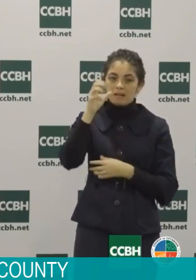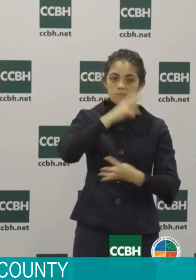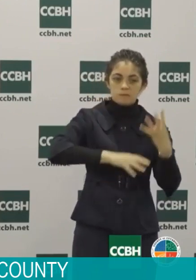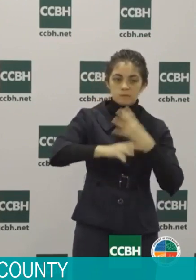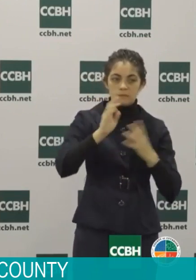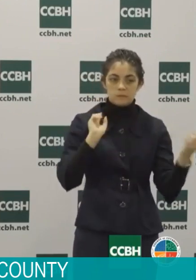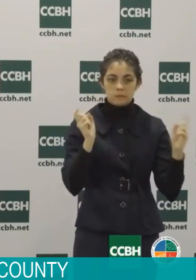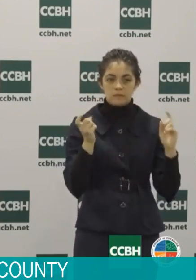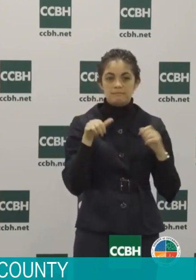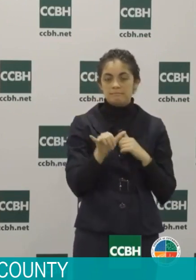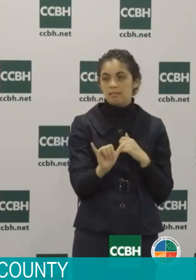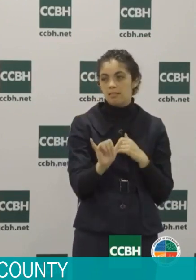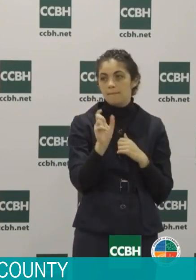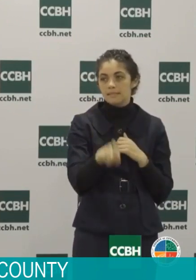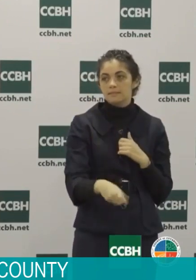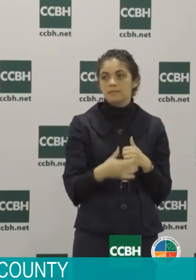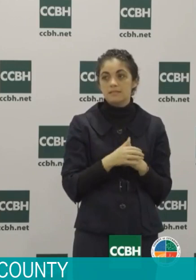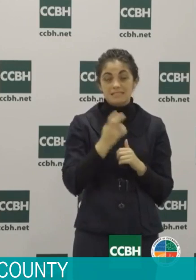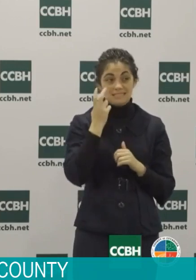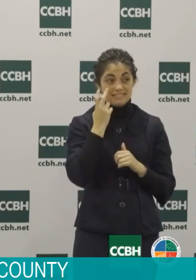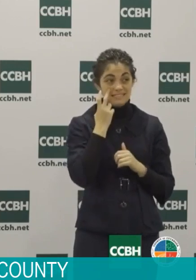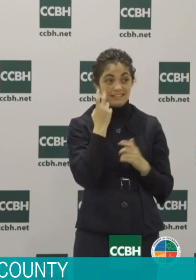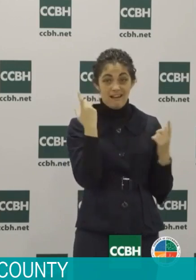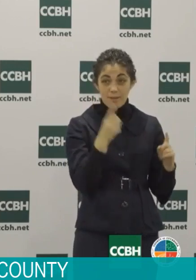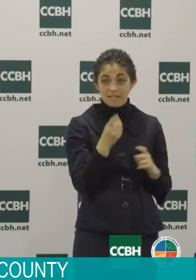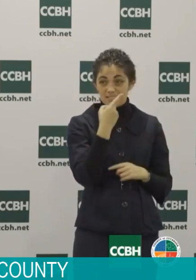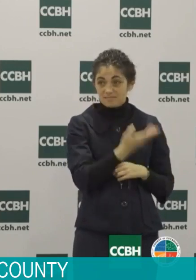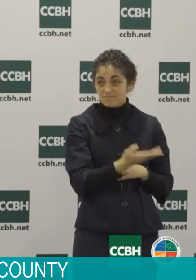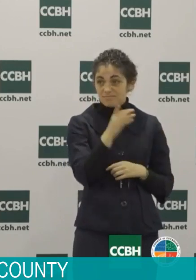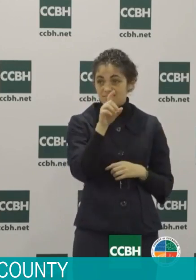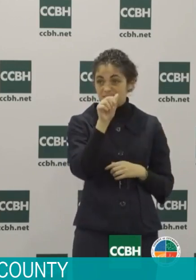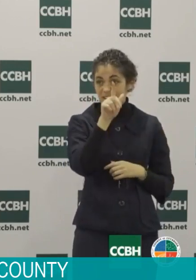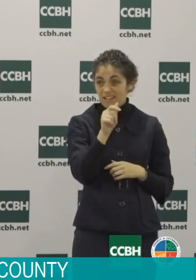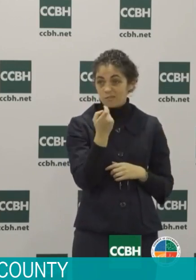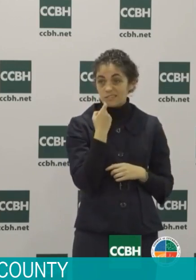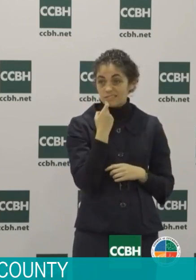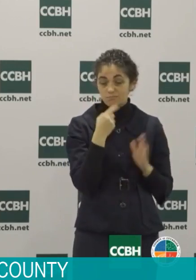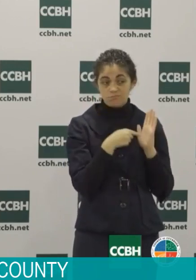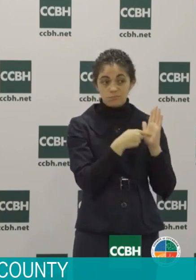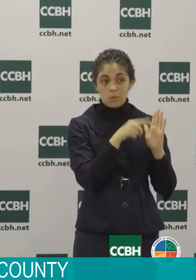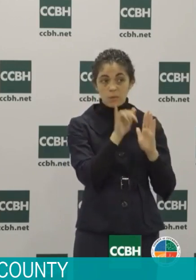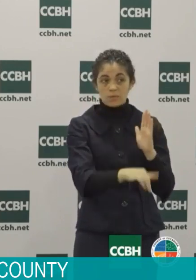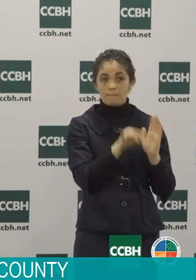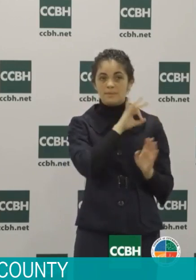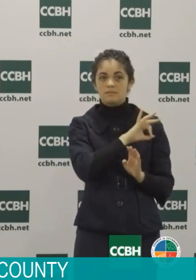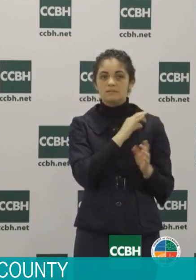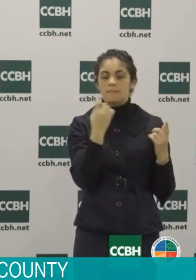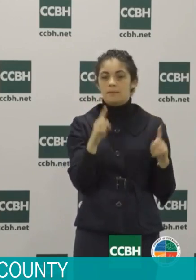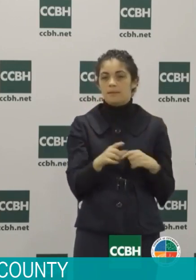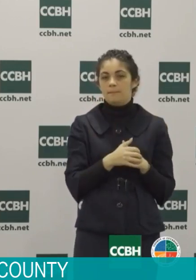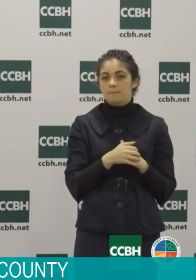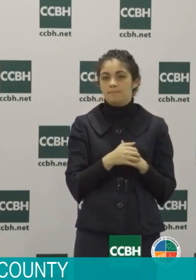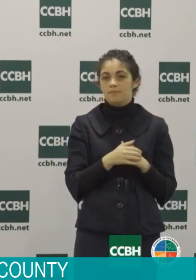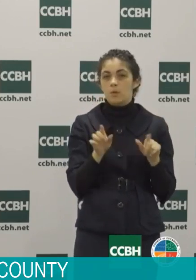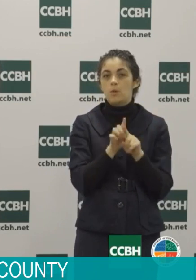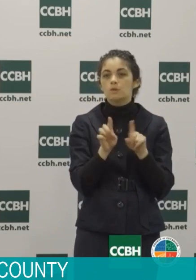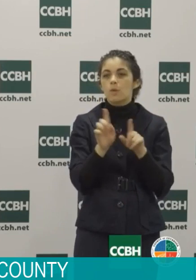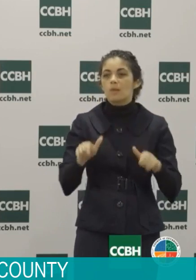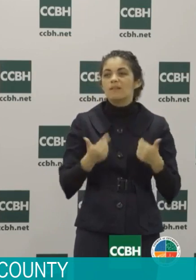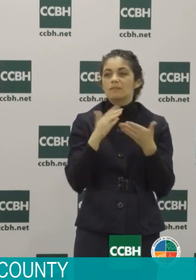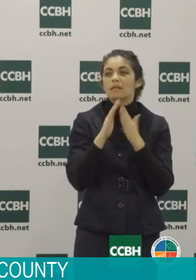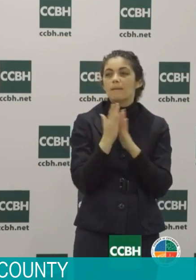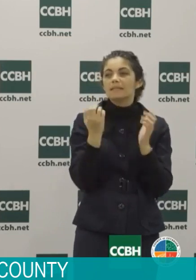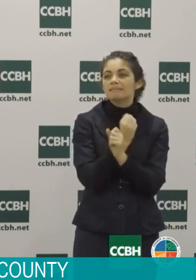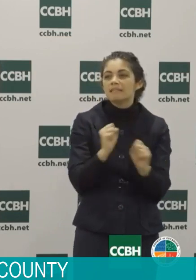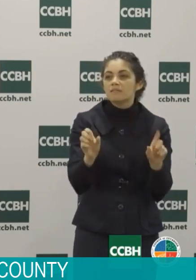interactions because we can see in real time the benefits of what we're doing and the lives that are being saved.